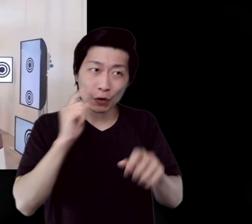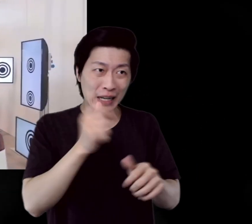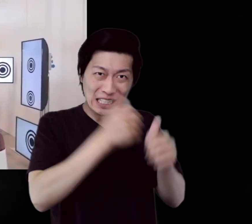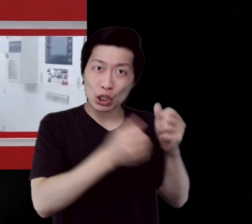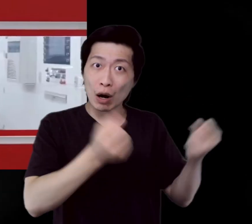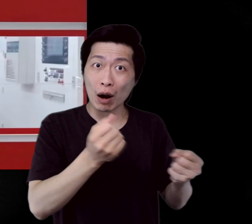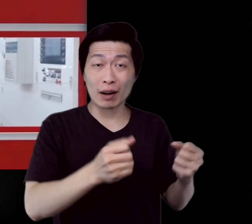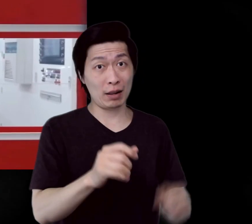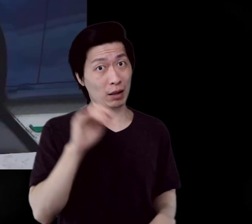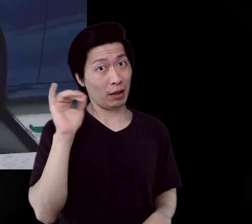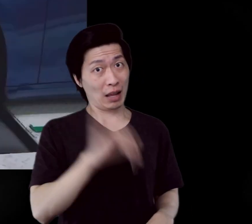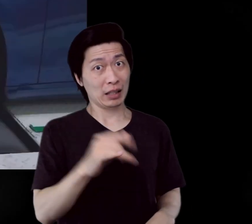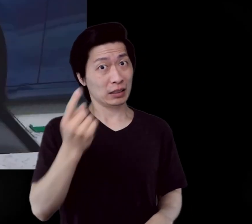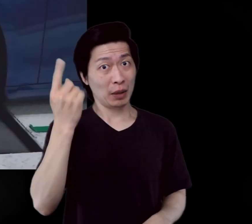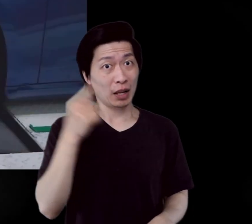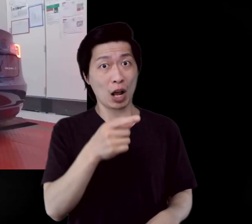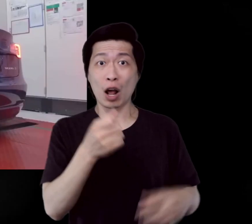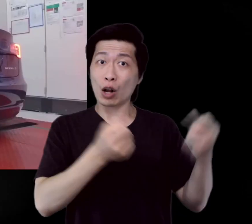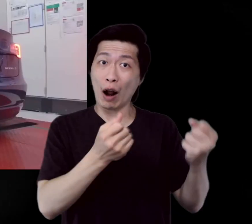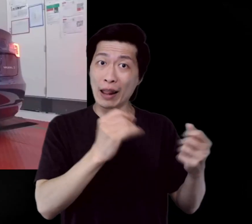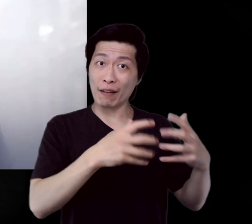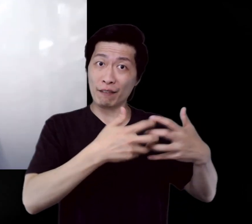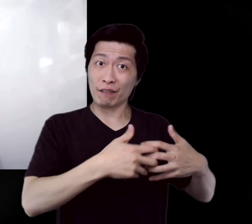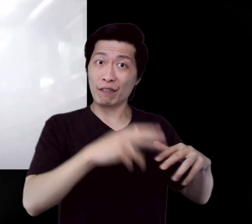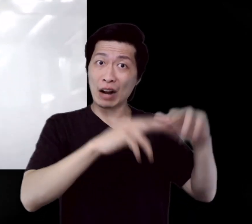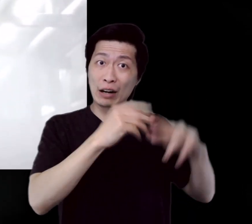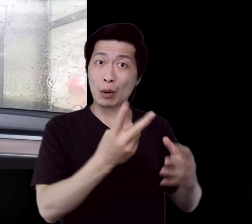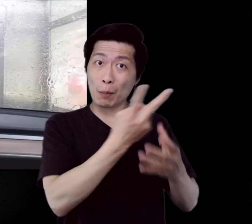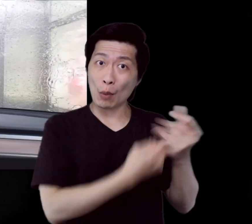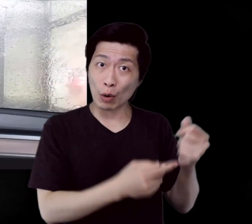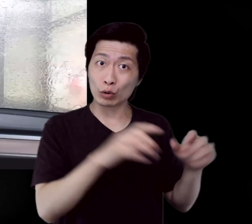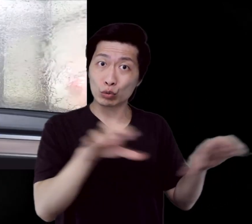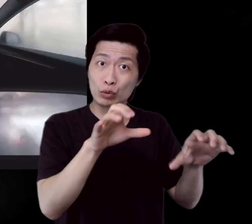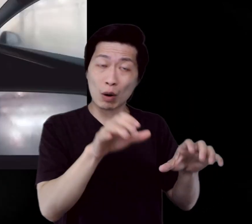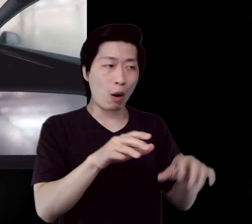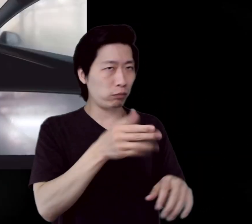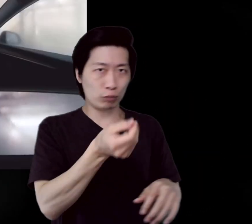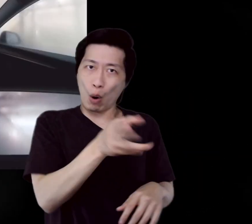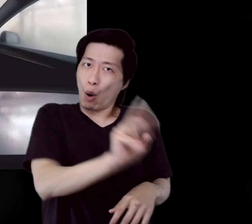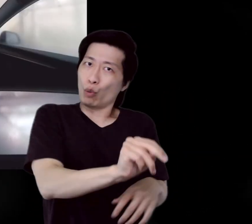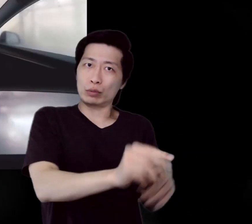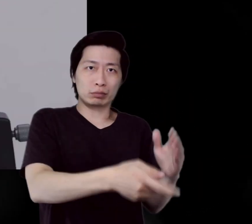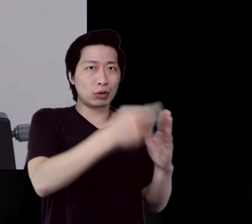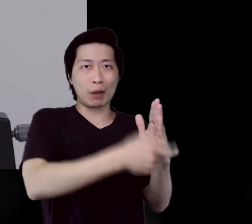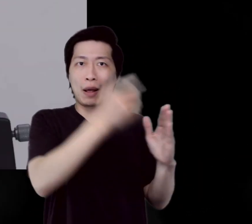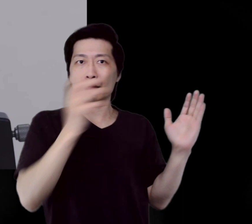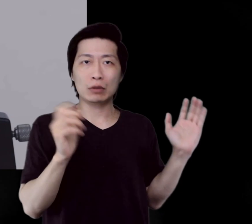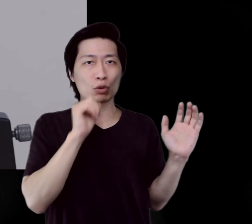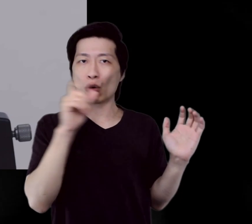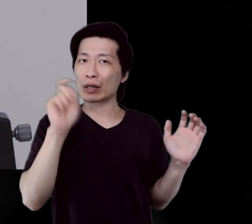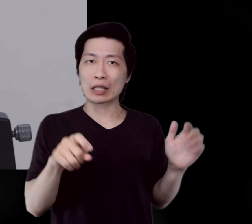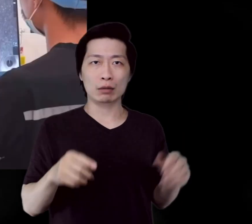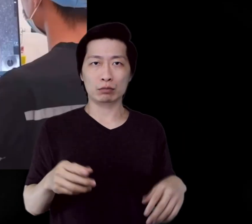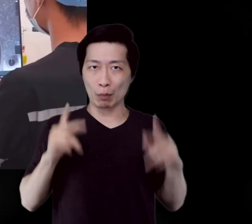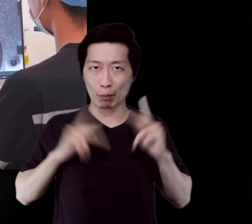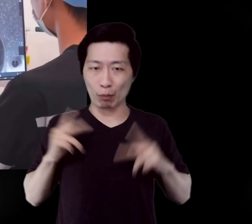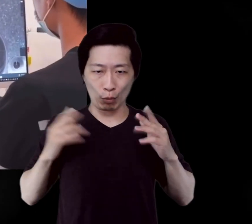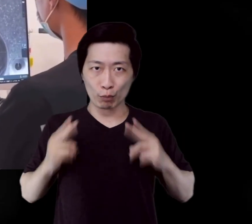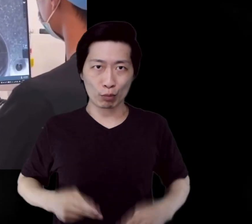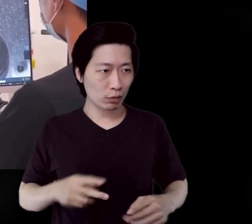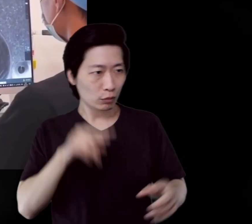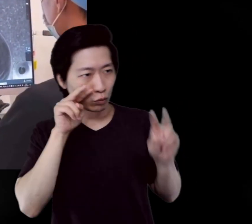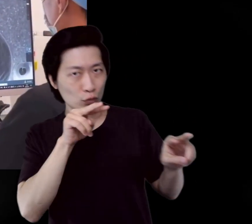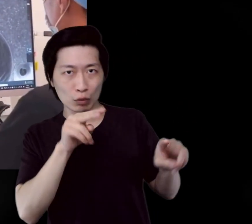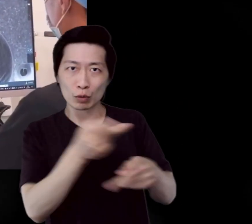makes goes through every non-destructive test of a car. But that is something the car and the factory